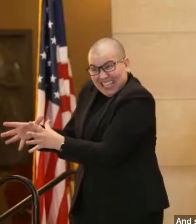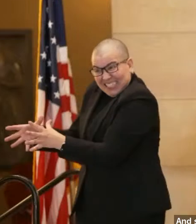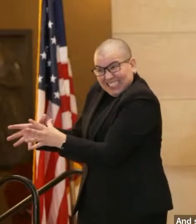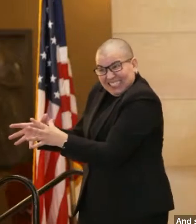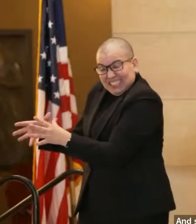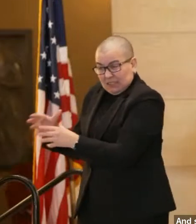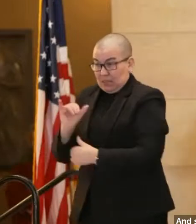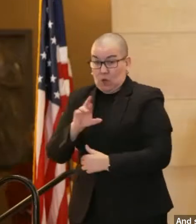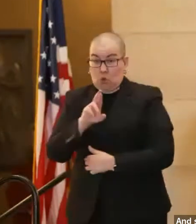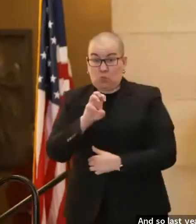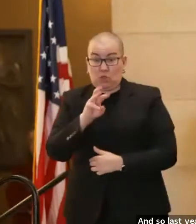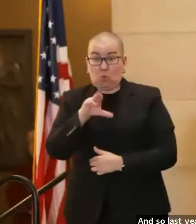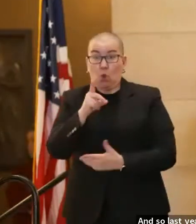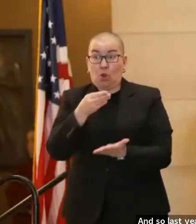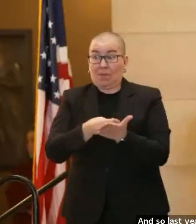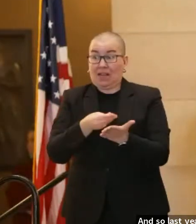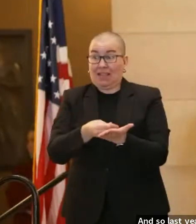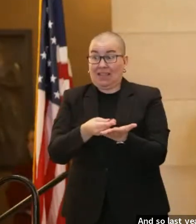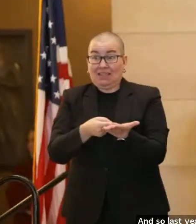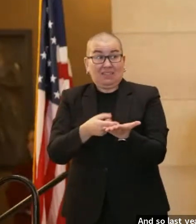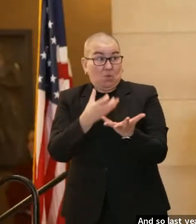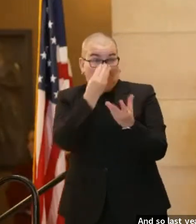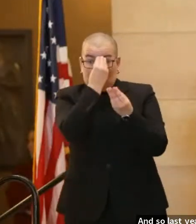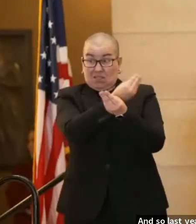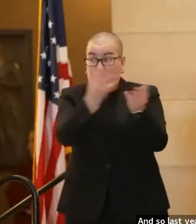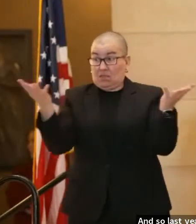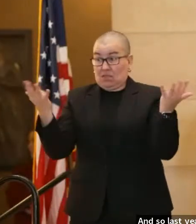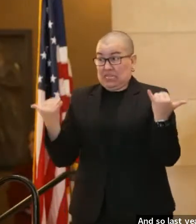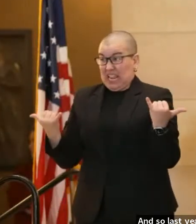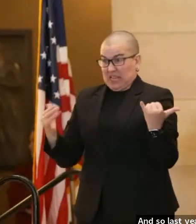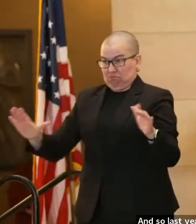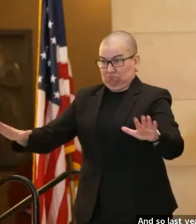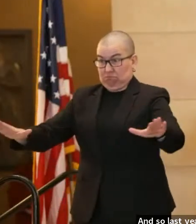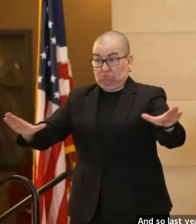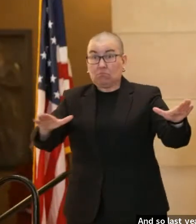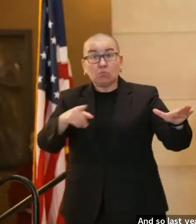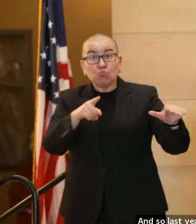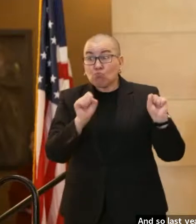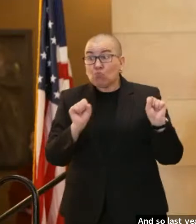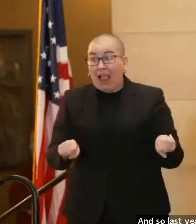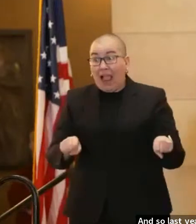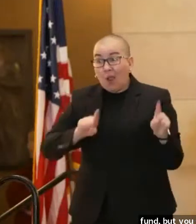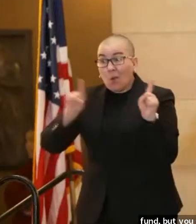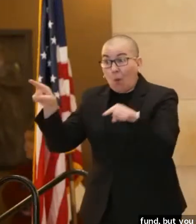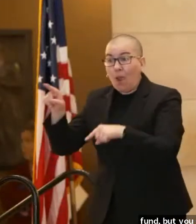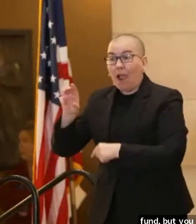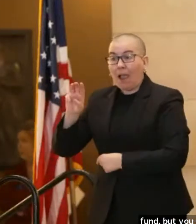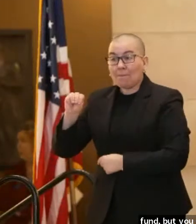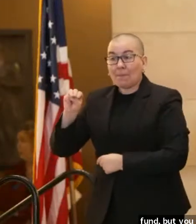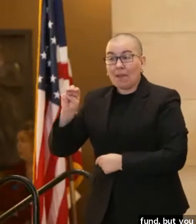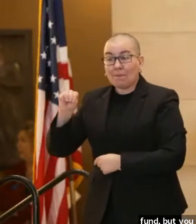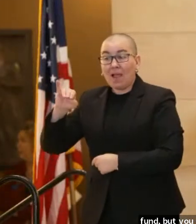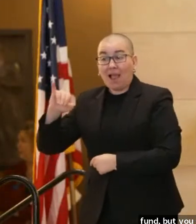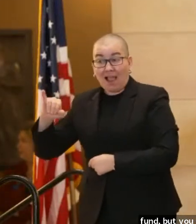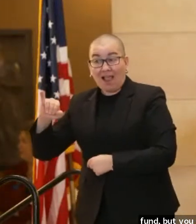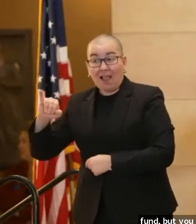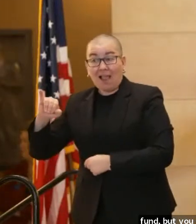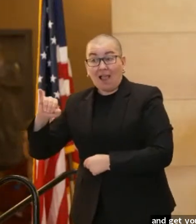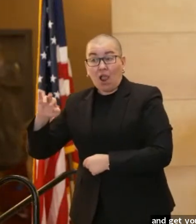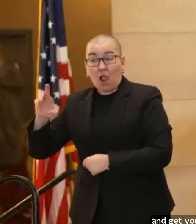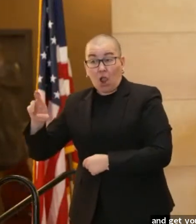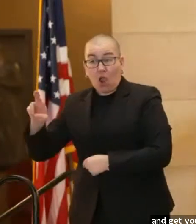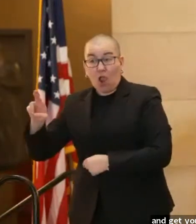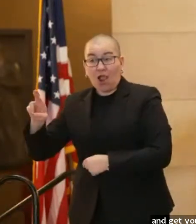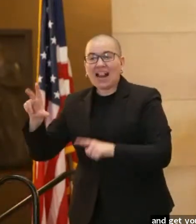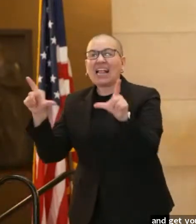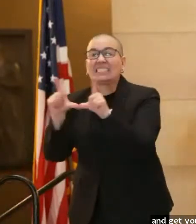but you all, and I want you all to run out now and get your very own Missing and Murdered Indigenous Relatives license plate,